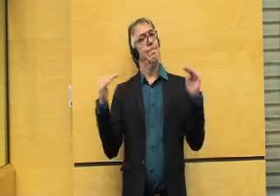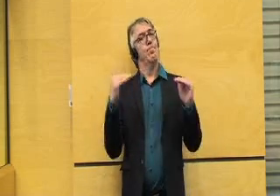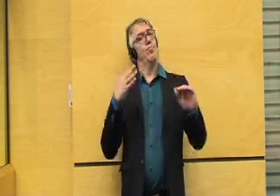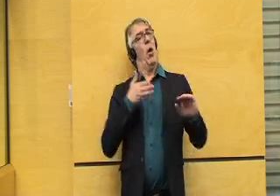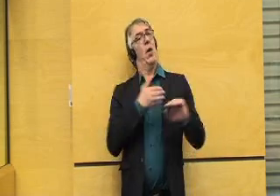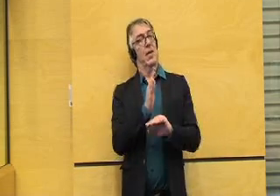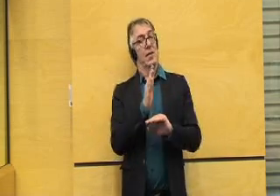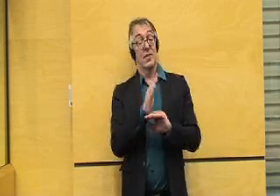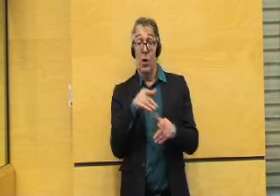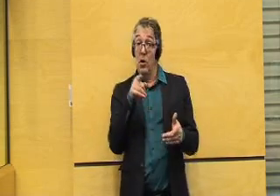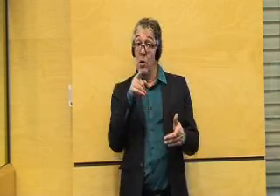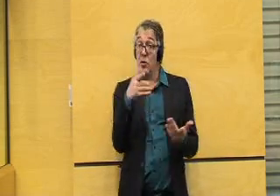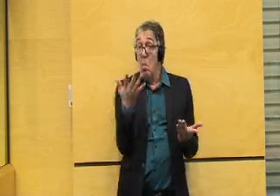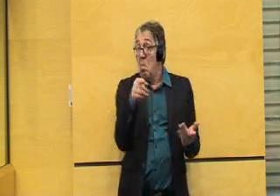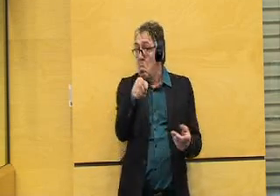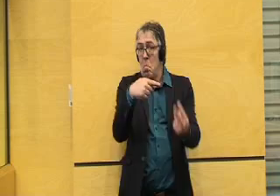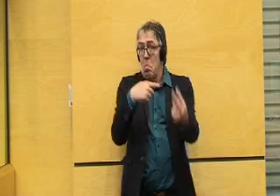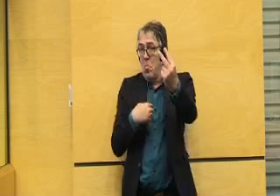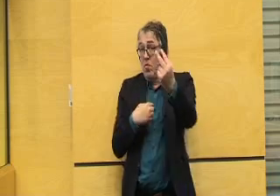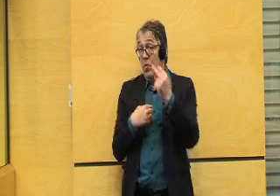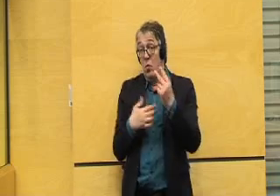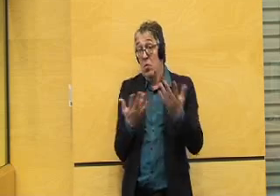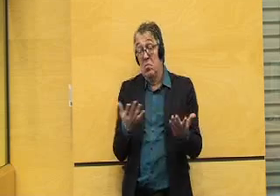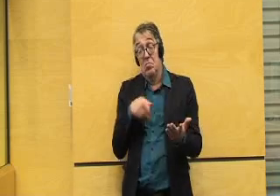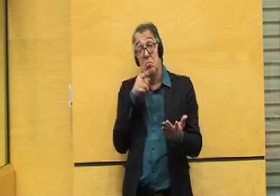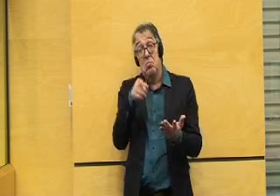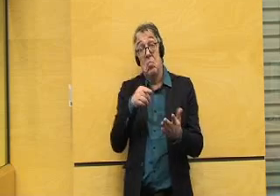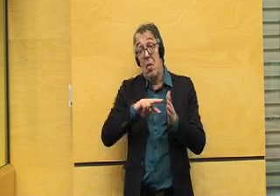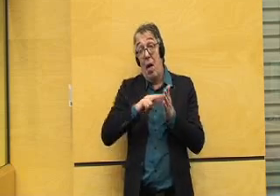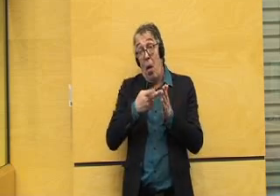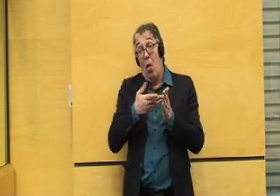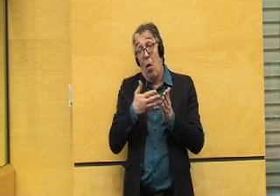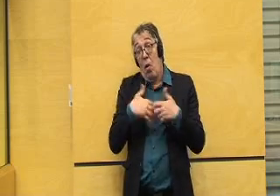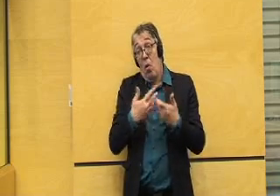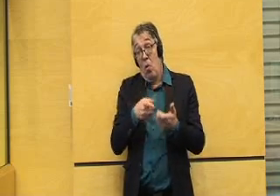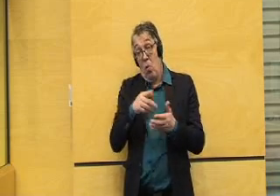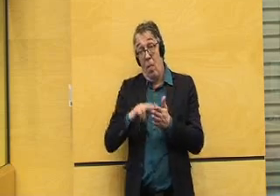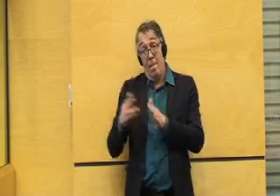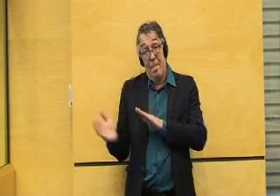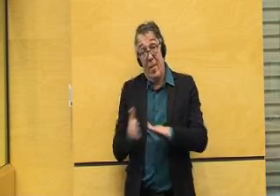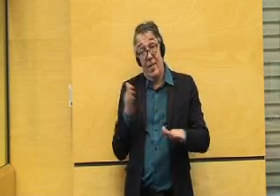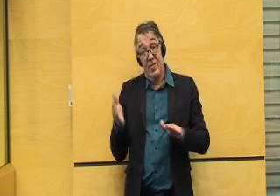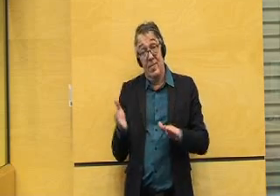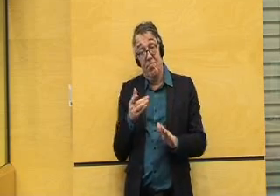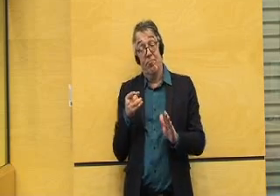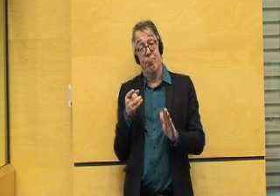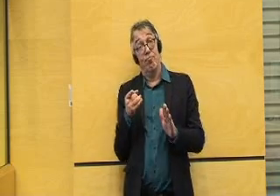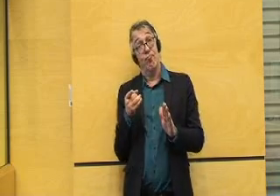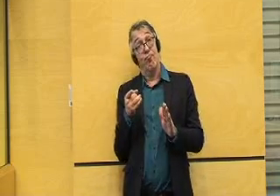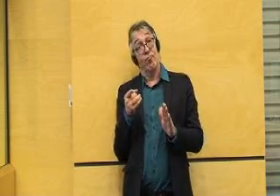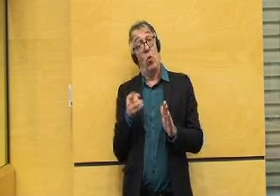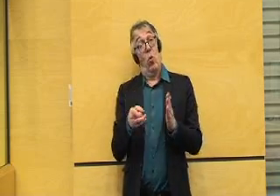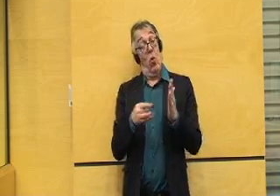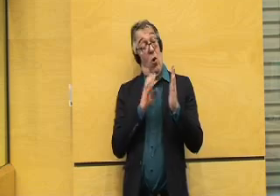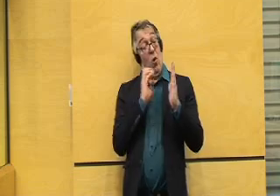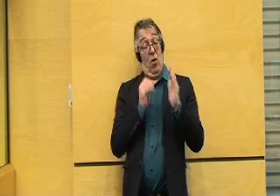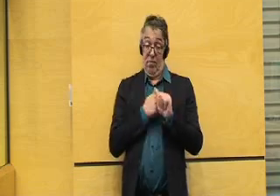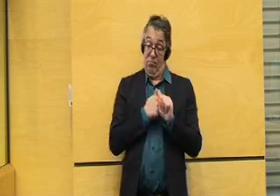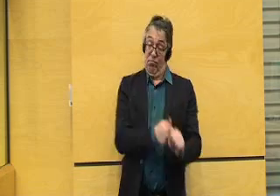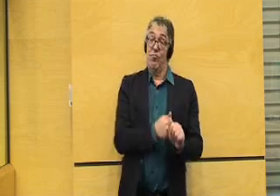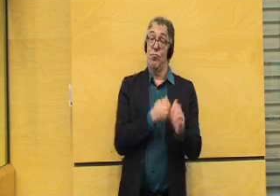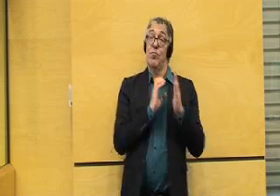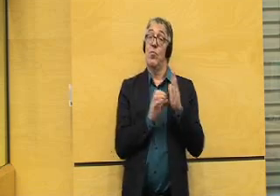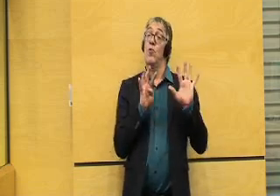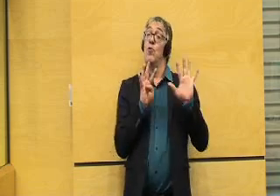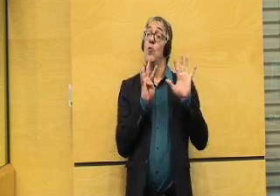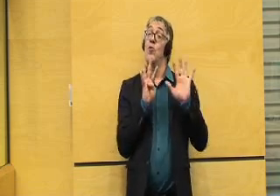that, and what are your plans to implement the provisions of Article 9 on accessibility of information and communication. And I'm